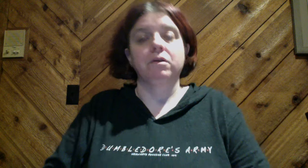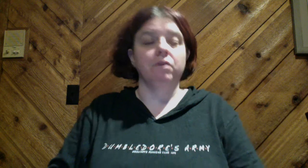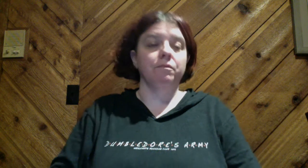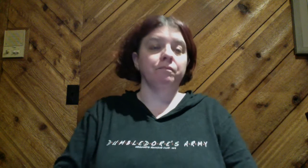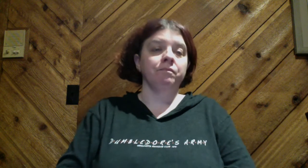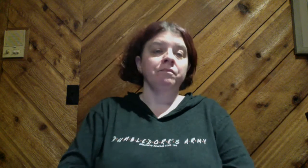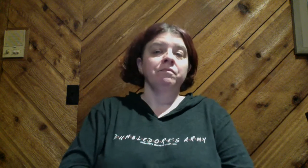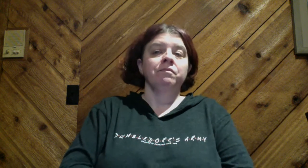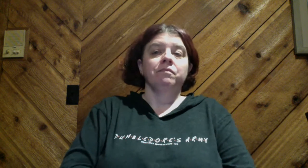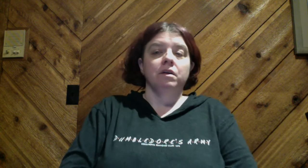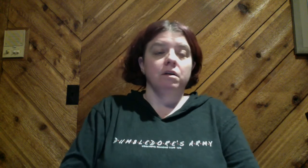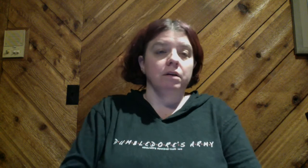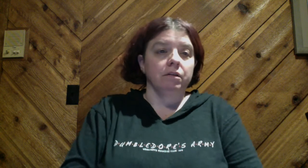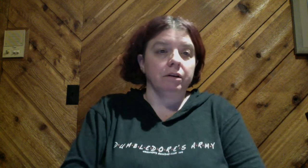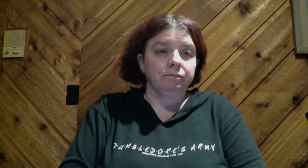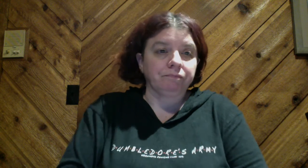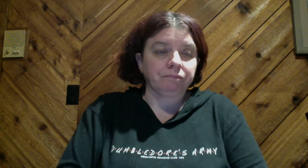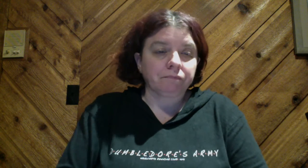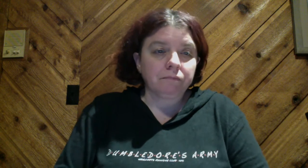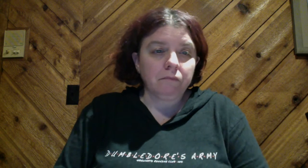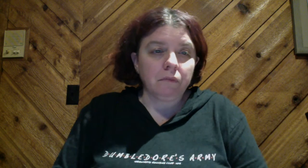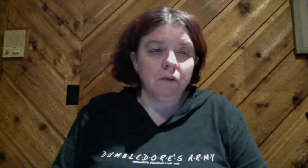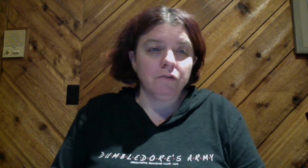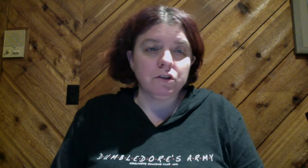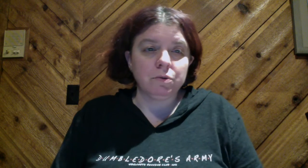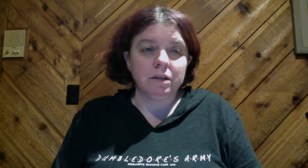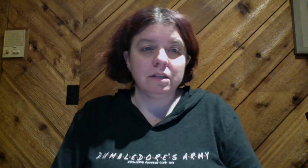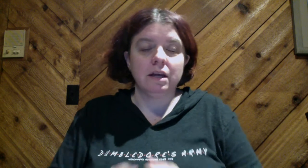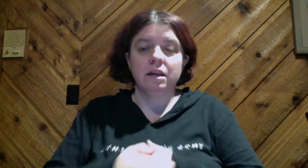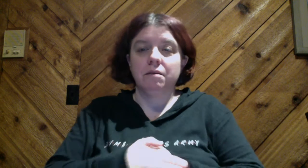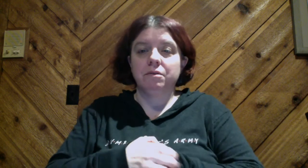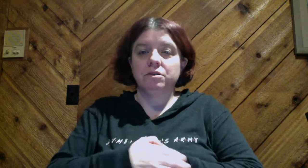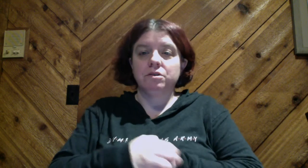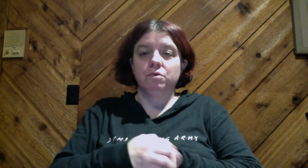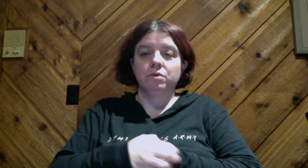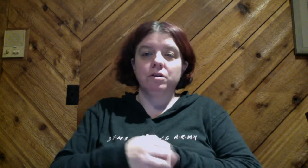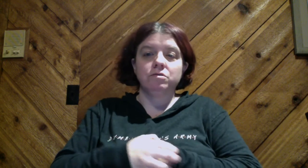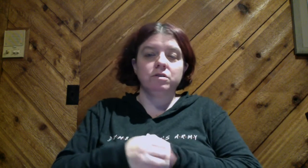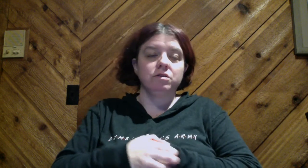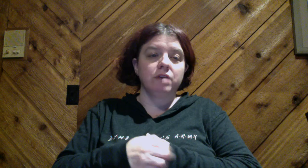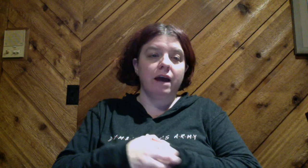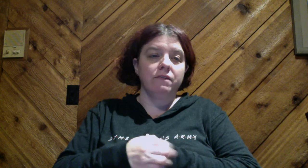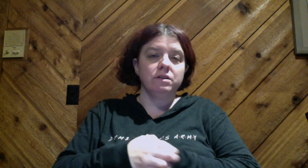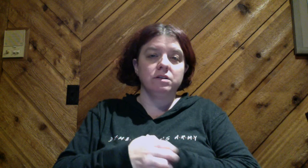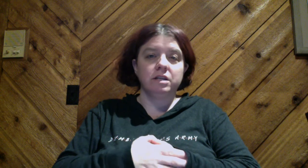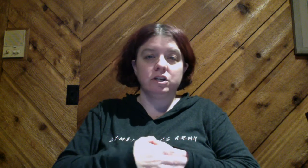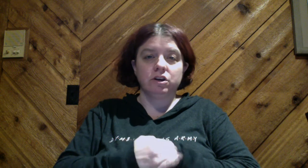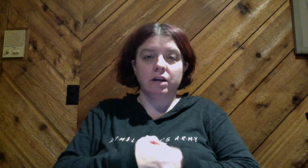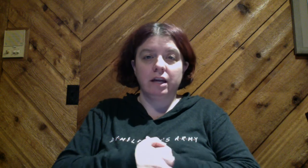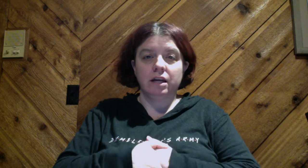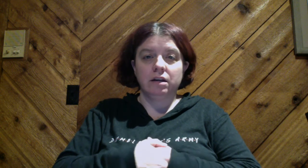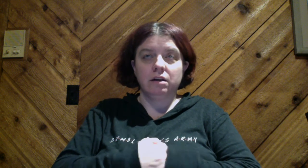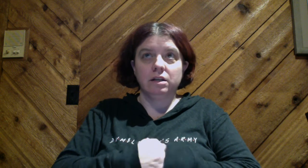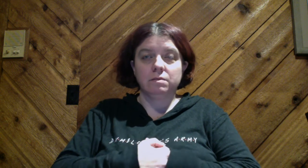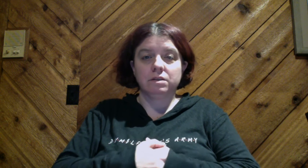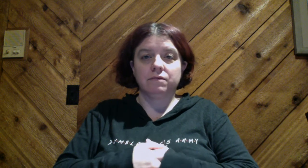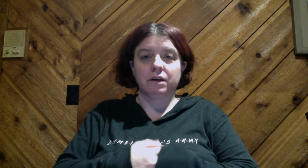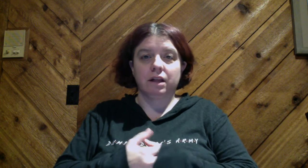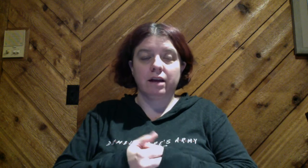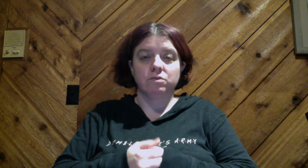so here we go. The first one is numbers. So when you had this teacher in a specific class,